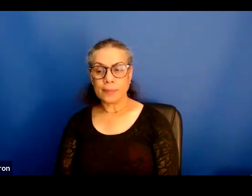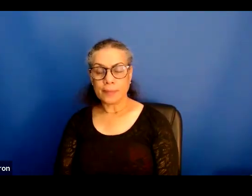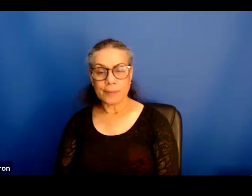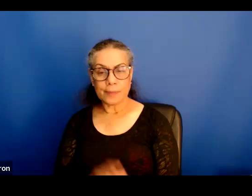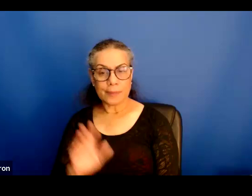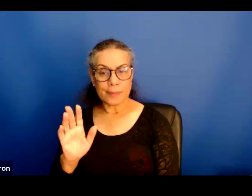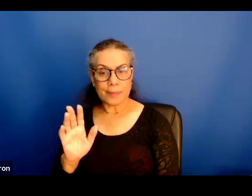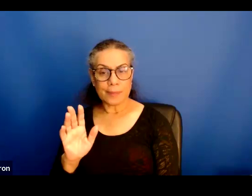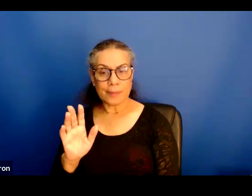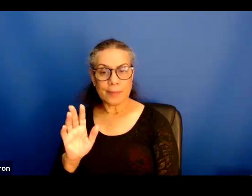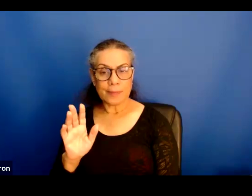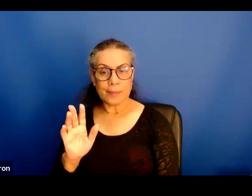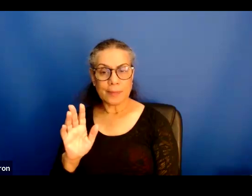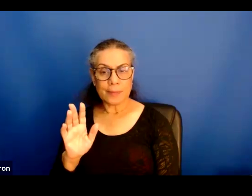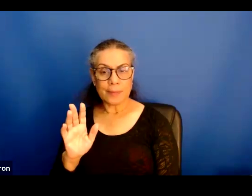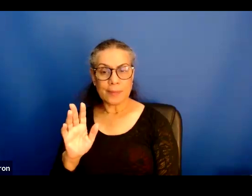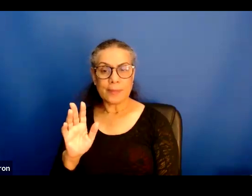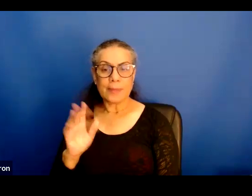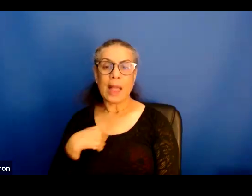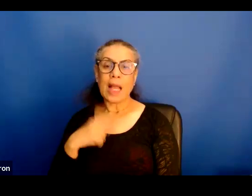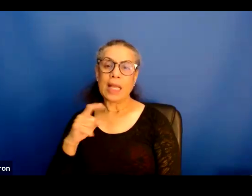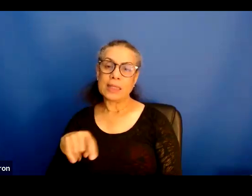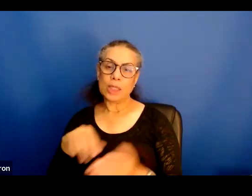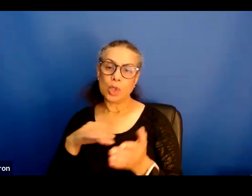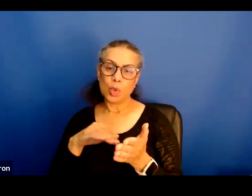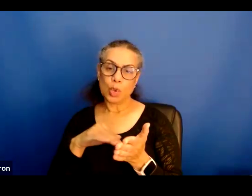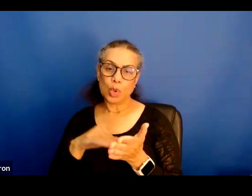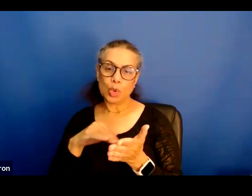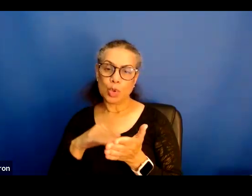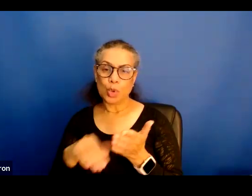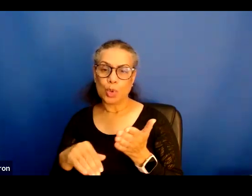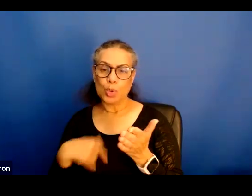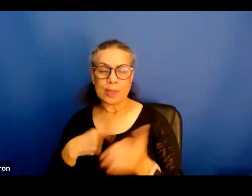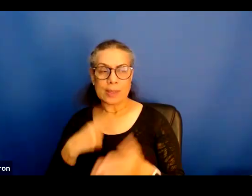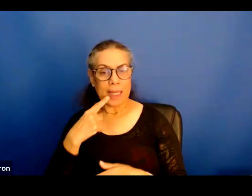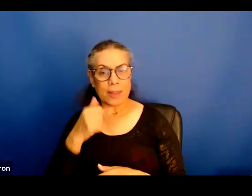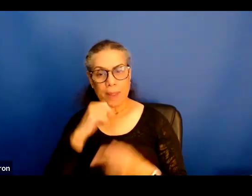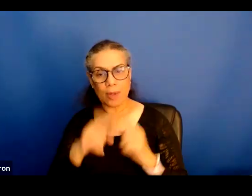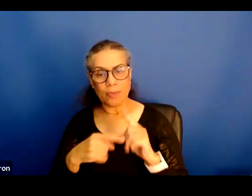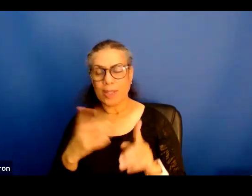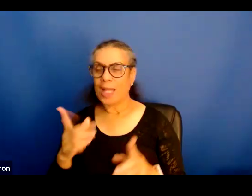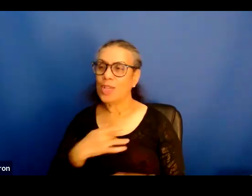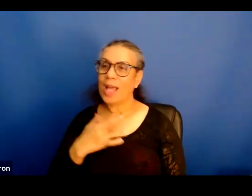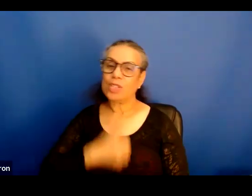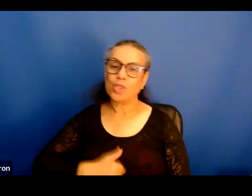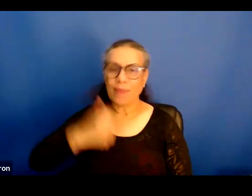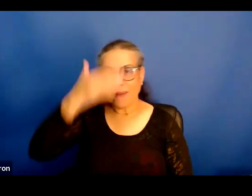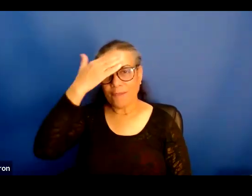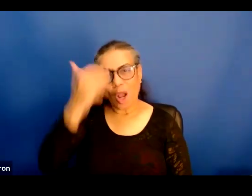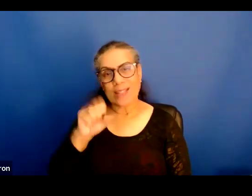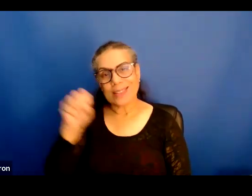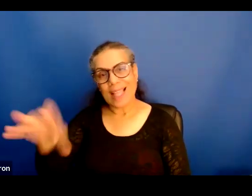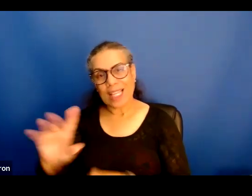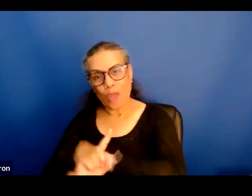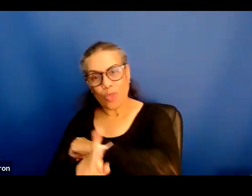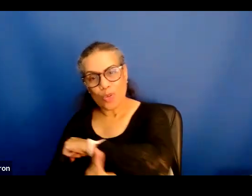I'll introduce myself at the end. When I need an excuse to justify myself to my girlfriend, my go-to line is, "Sorry, I forgot to take out the trash." It's